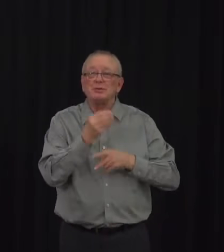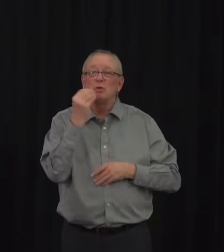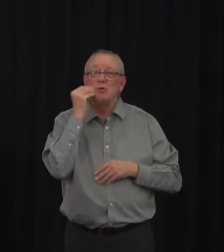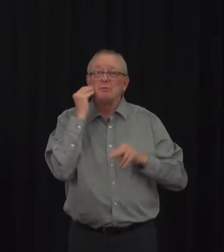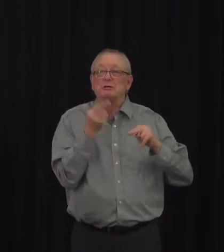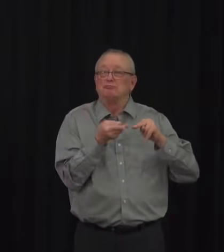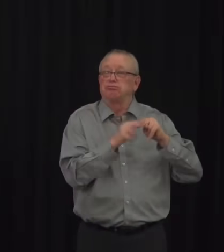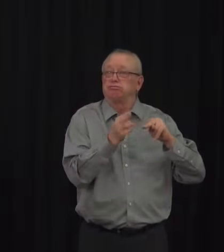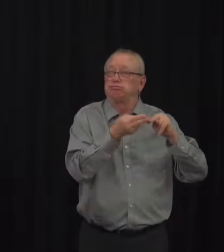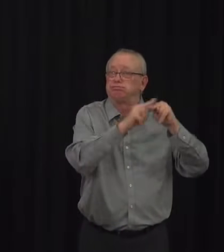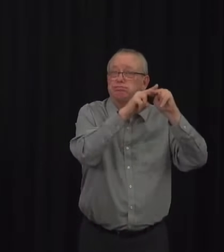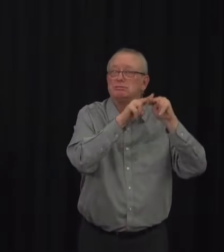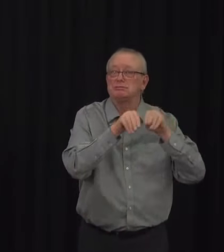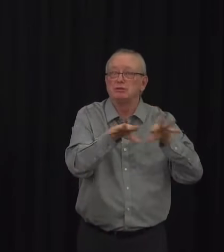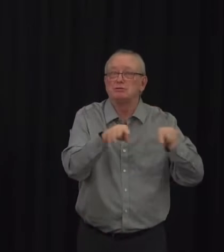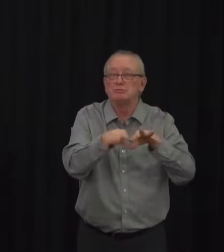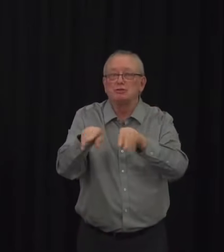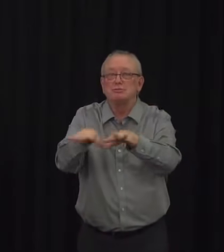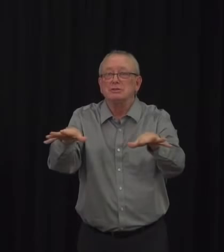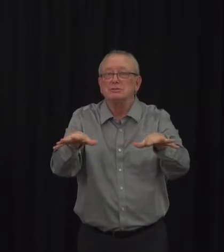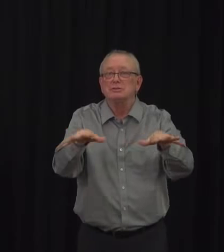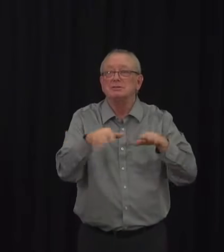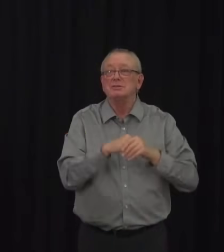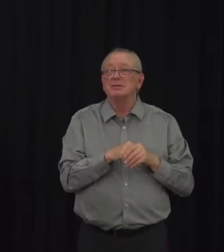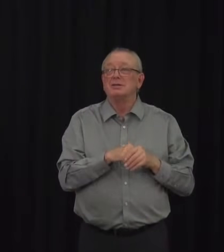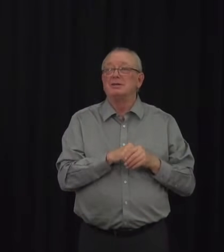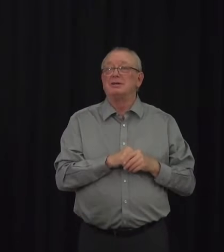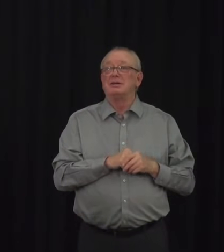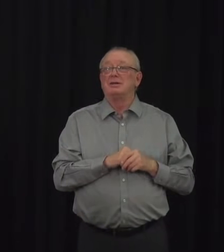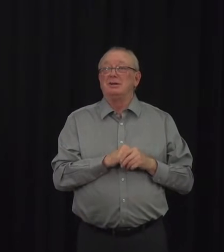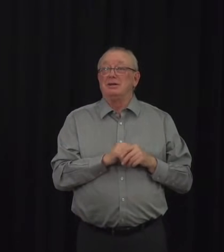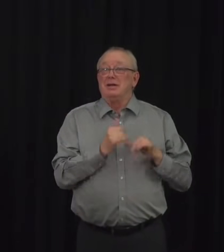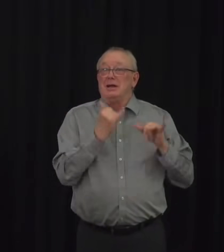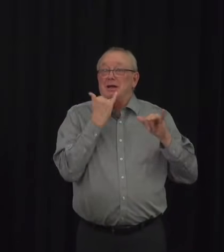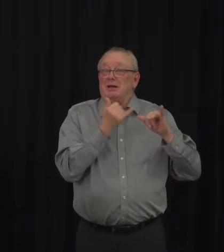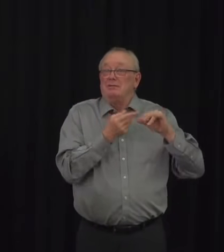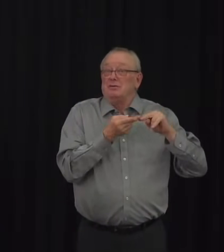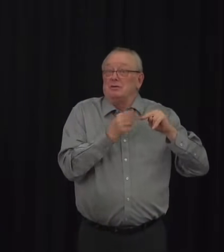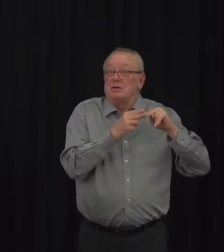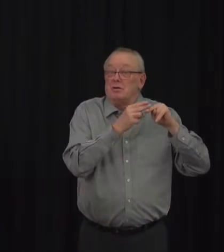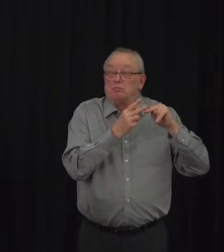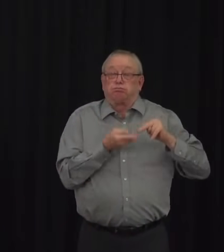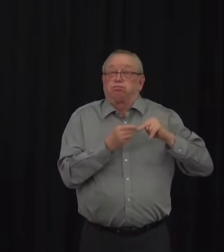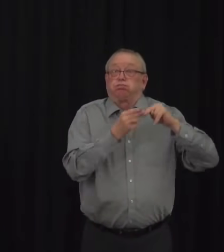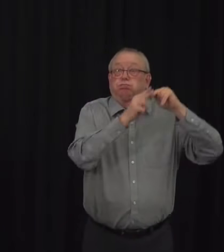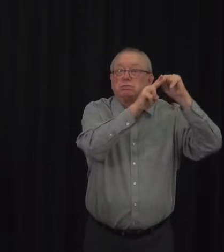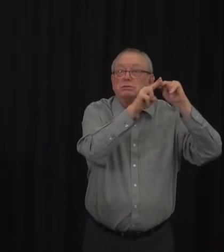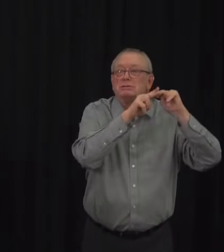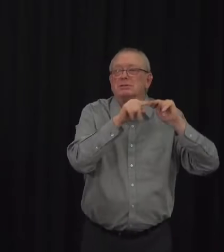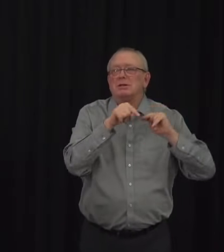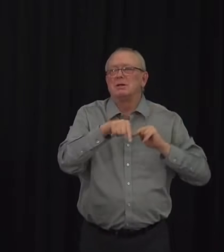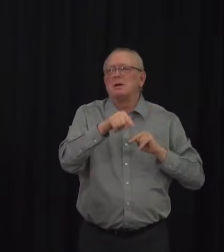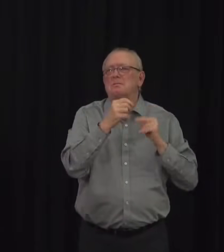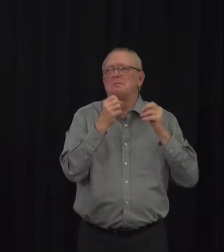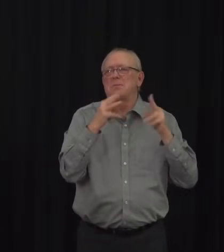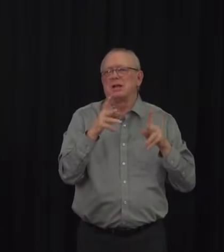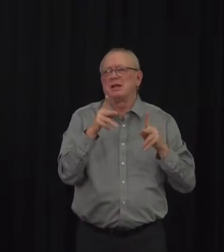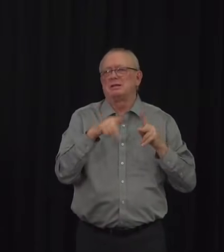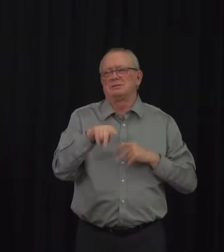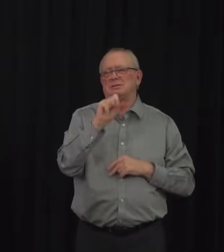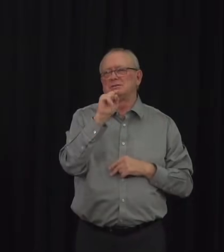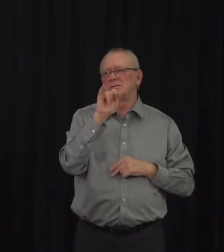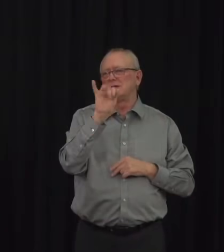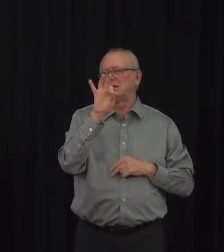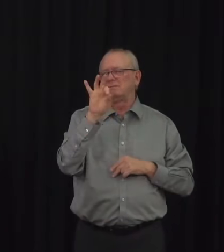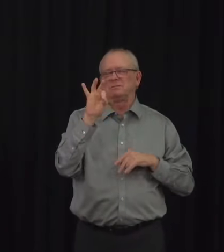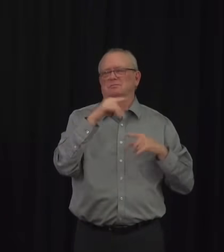outbreak has started to accelerate in a continuing care home, there are often many staff who are impacted by potentially being